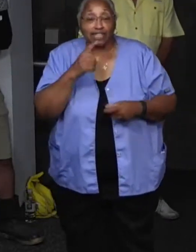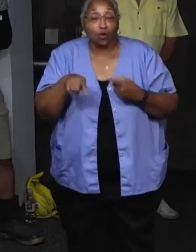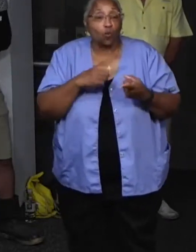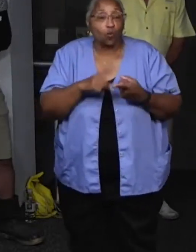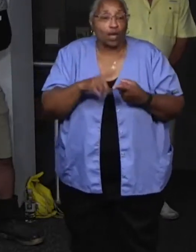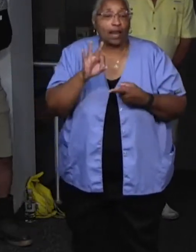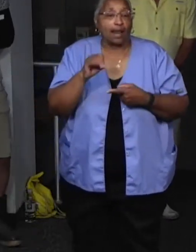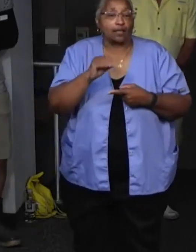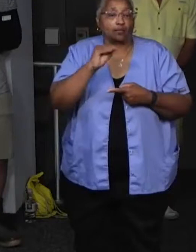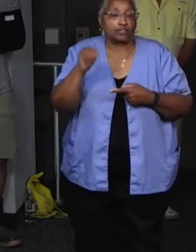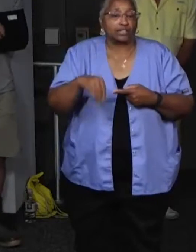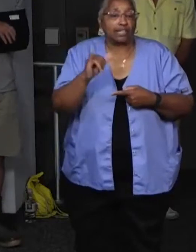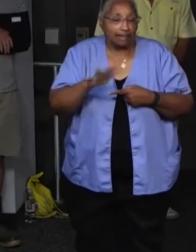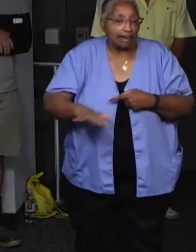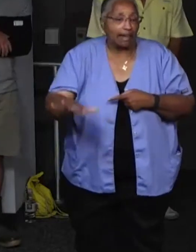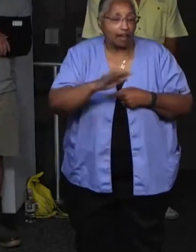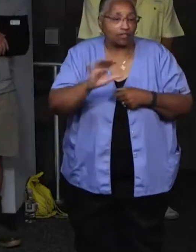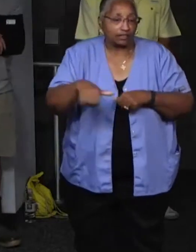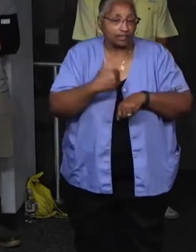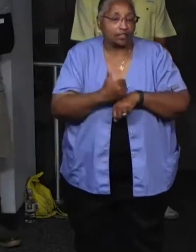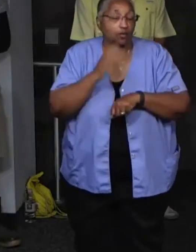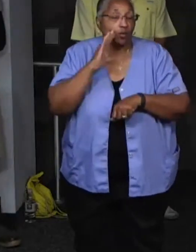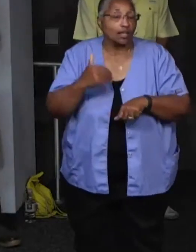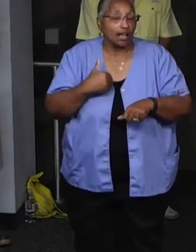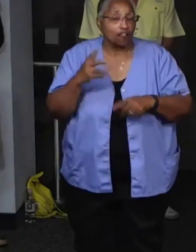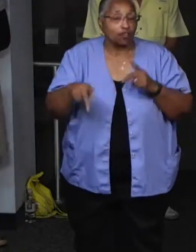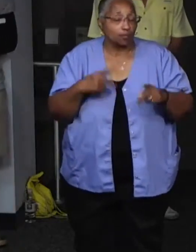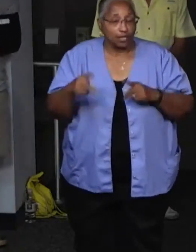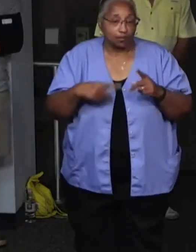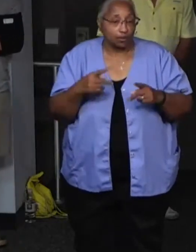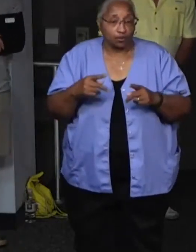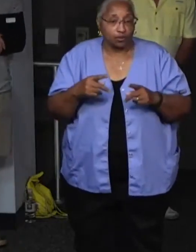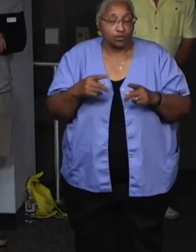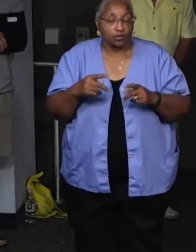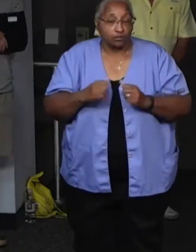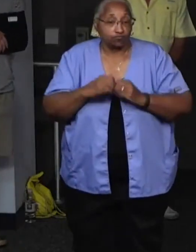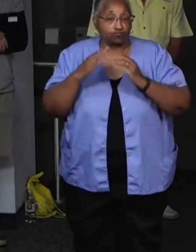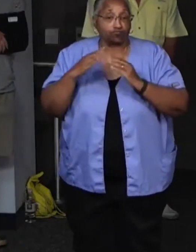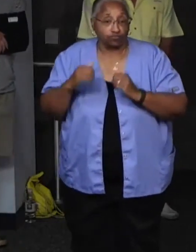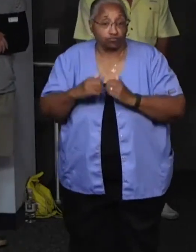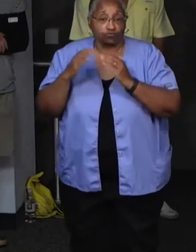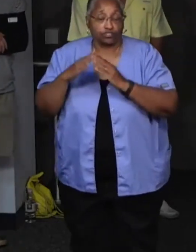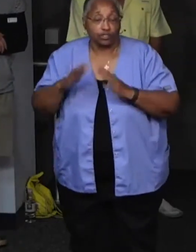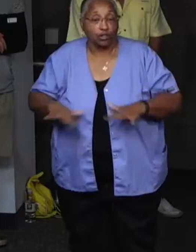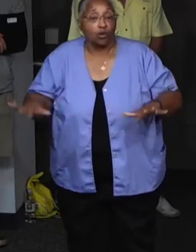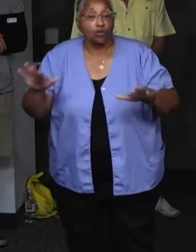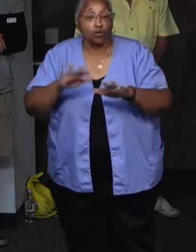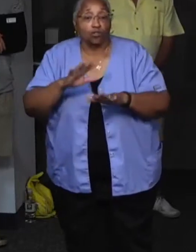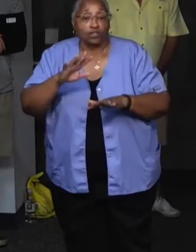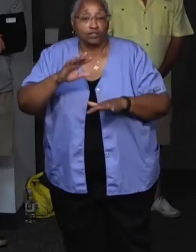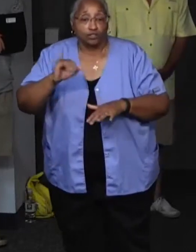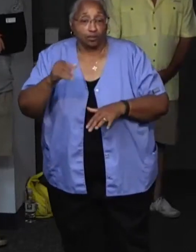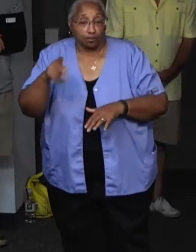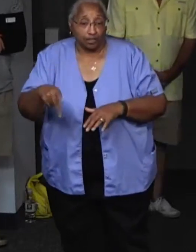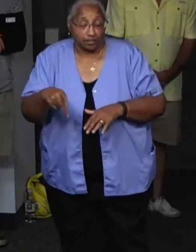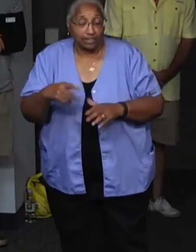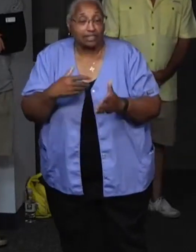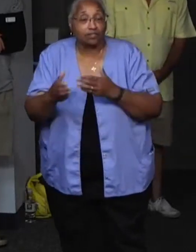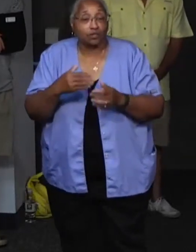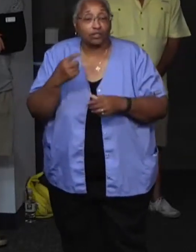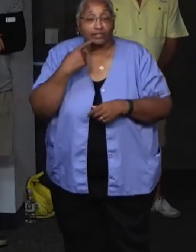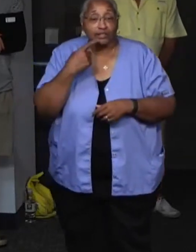will be restored. So we'll have people coming on across the whole parish in every section. Even if it says September 8th, you